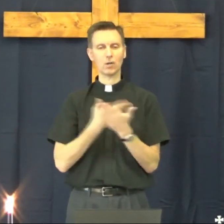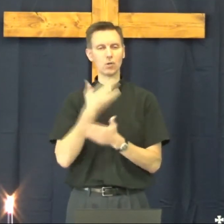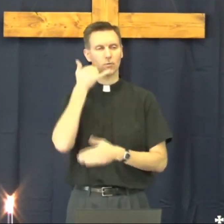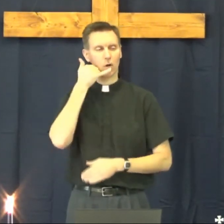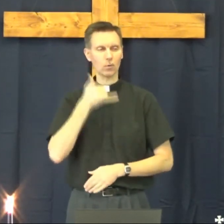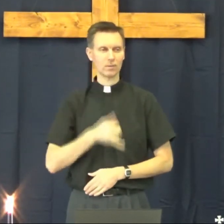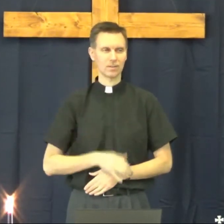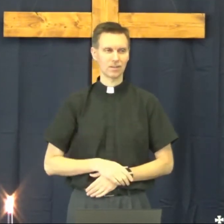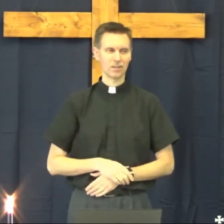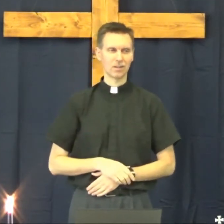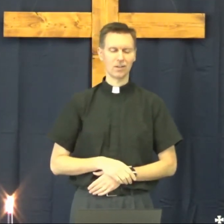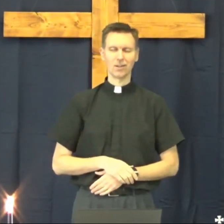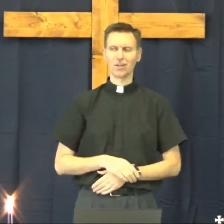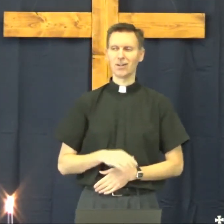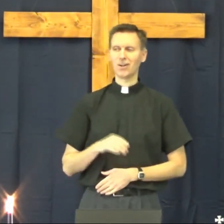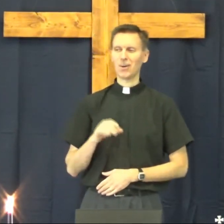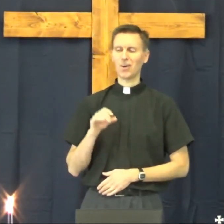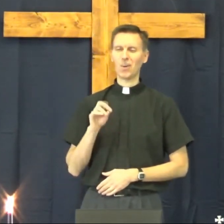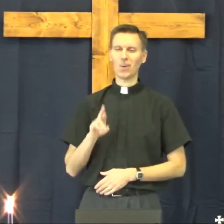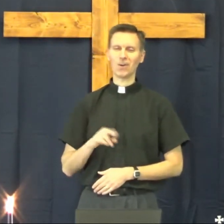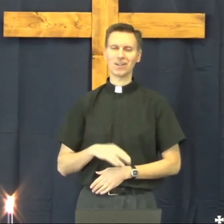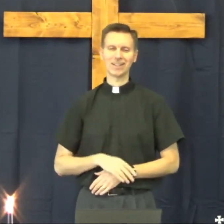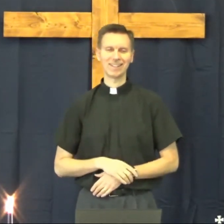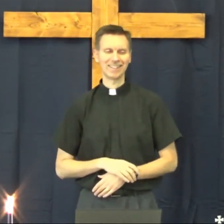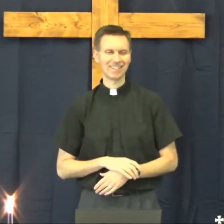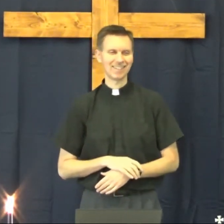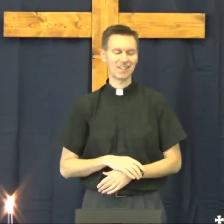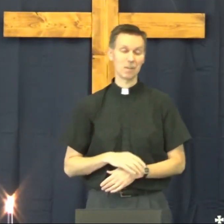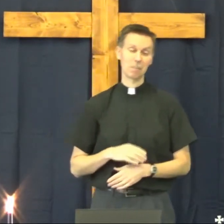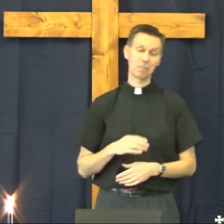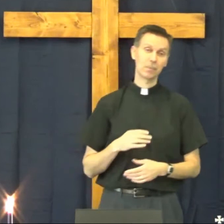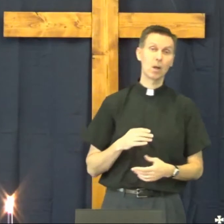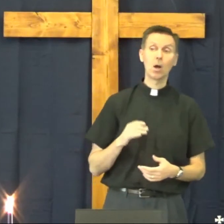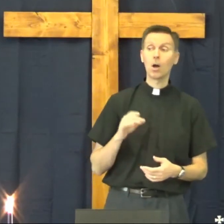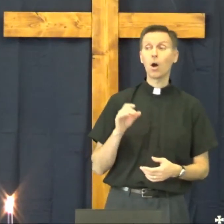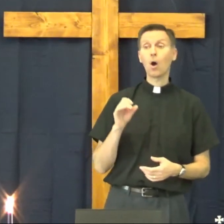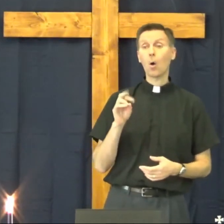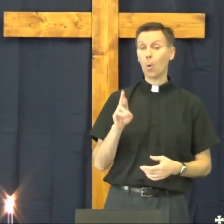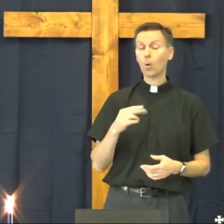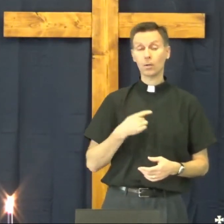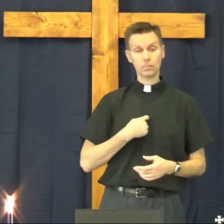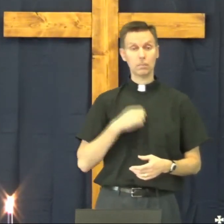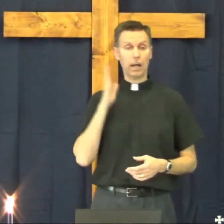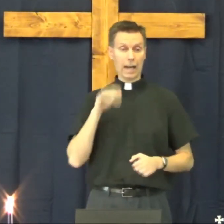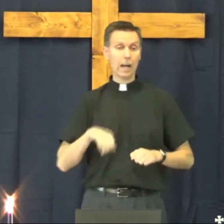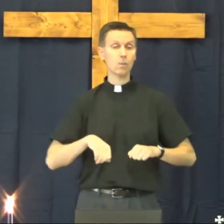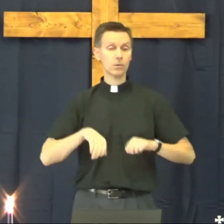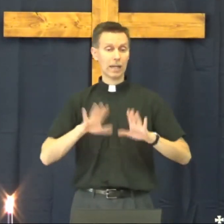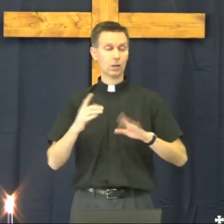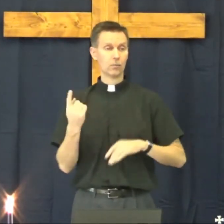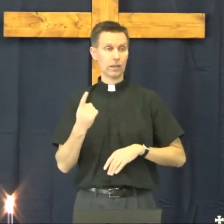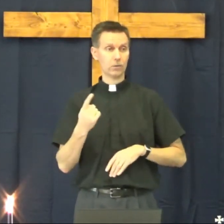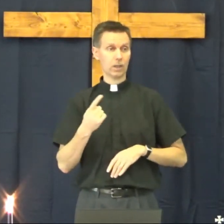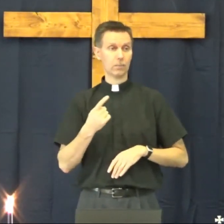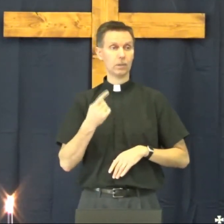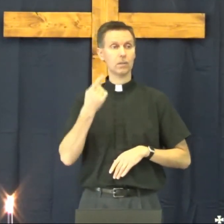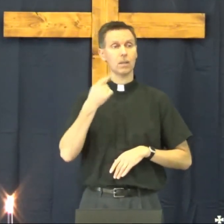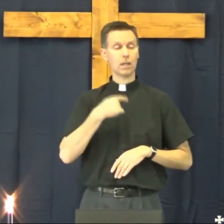buy a new phone. Or poor, I will sacrifice something